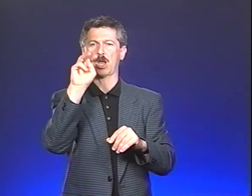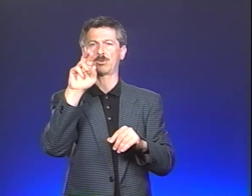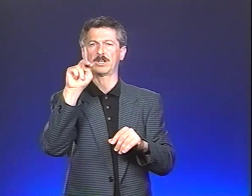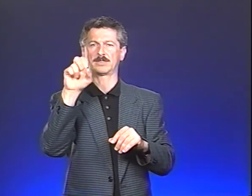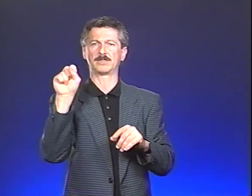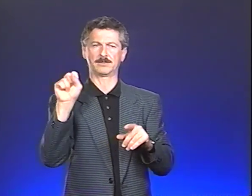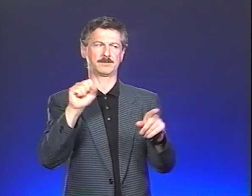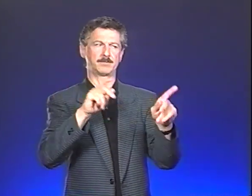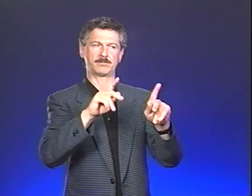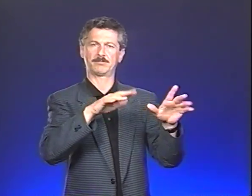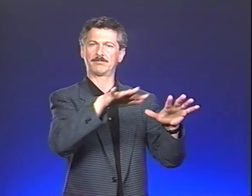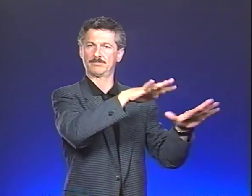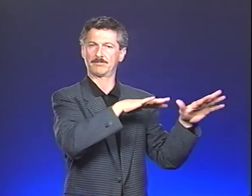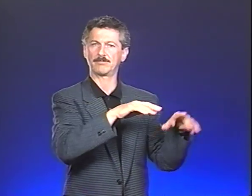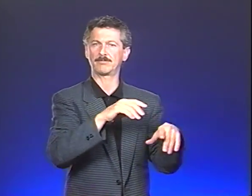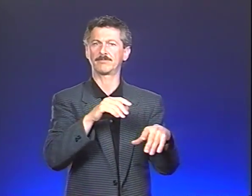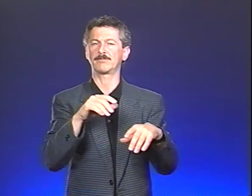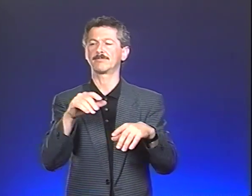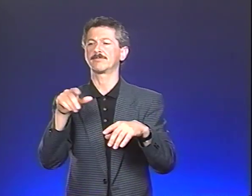This is called metalinguistic awareness.